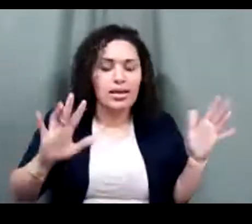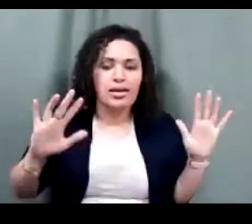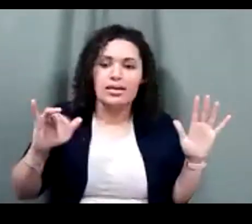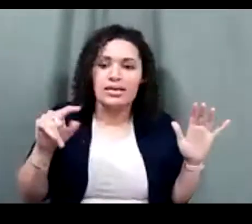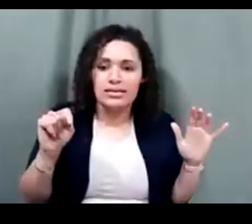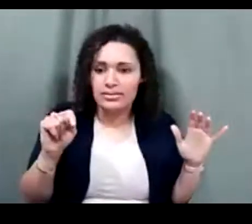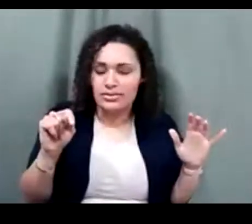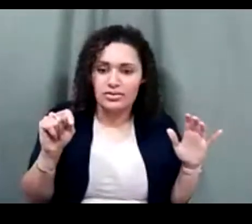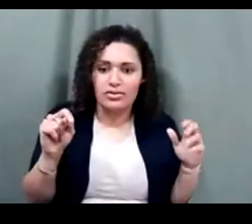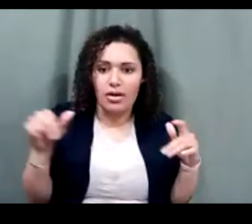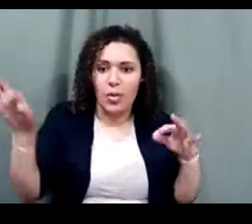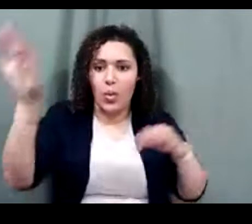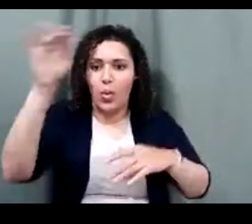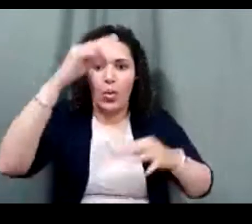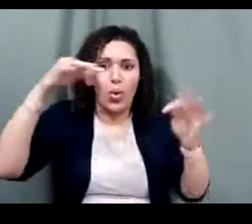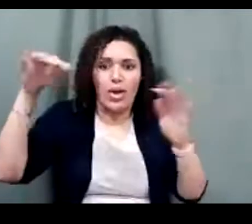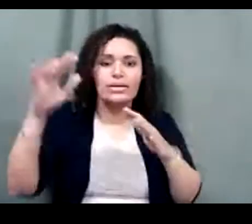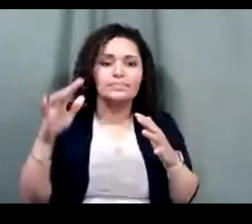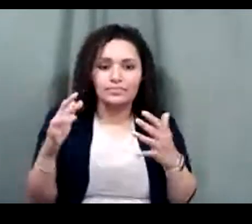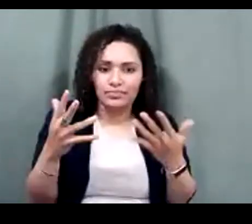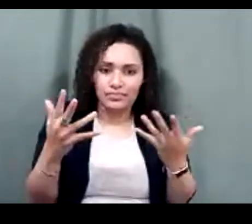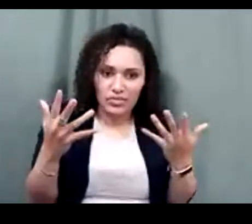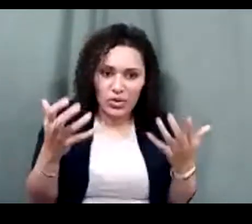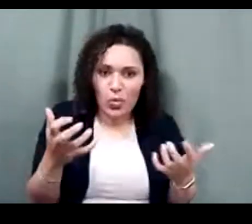are just floating around everywhere, and they want to